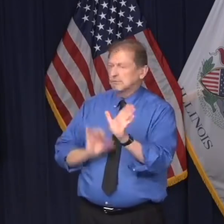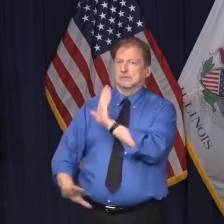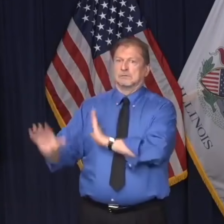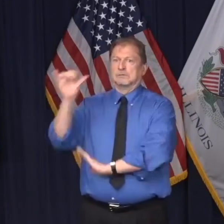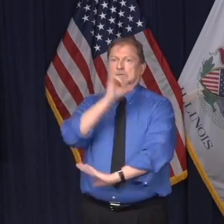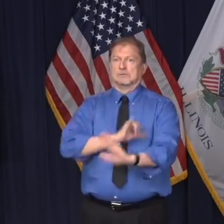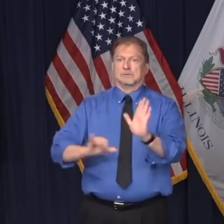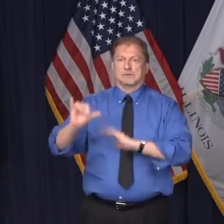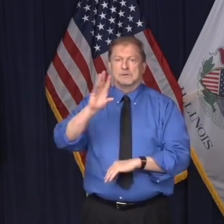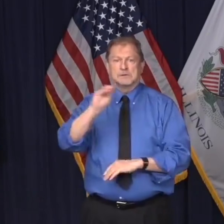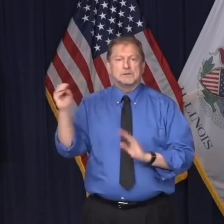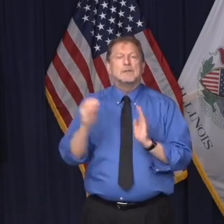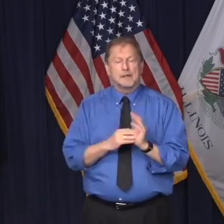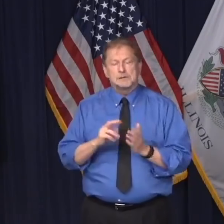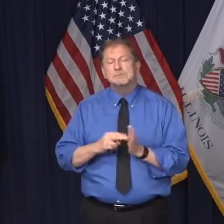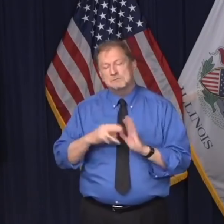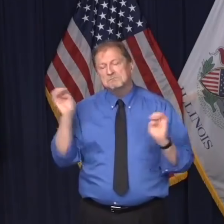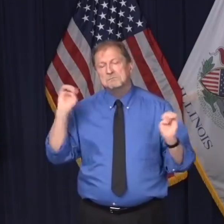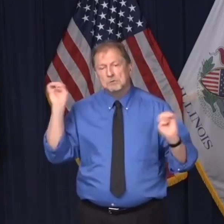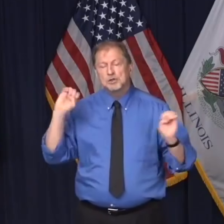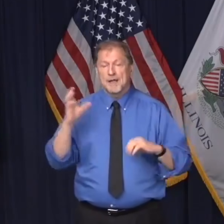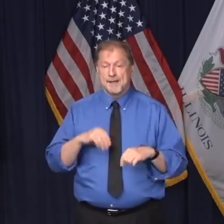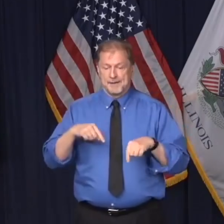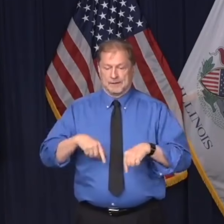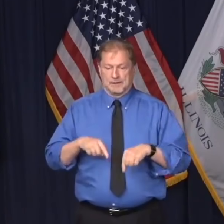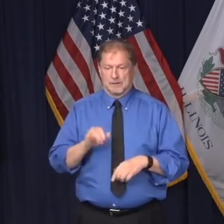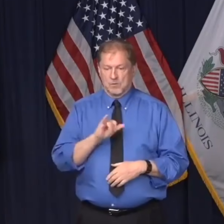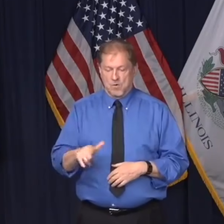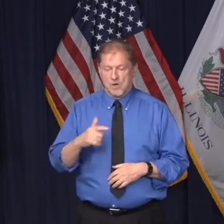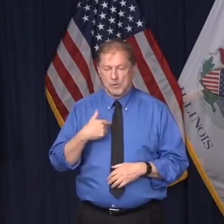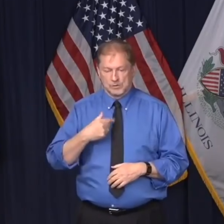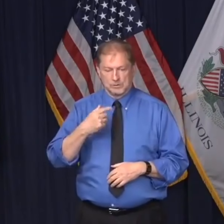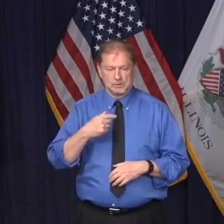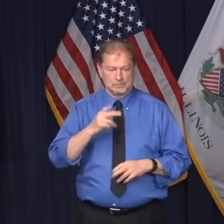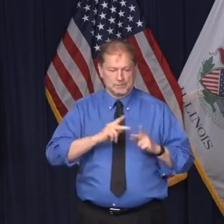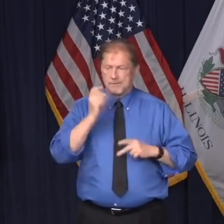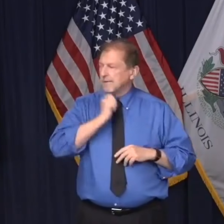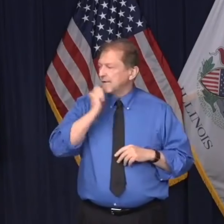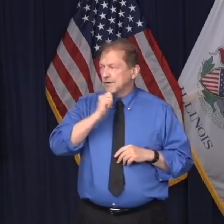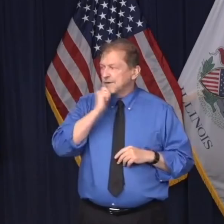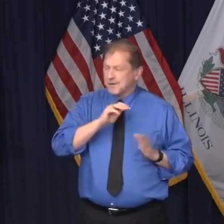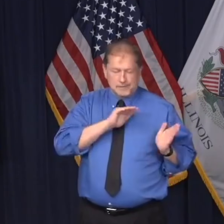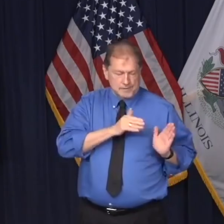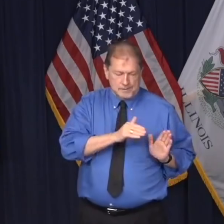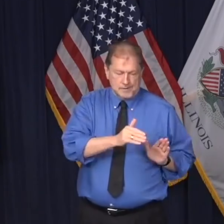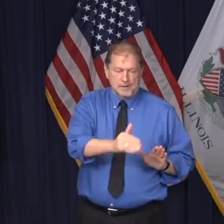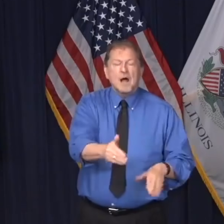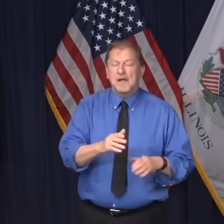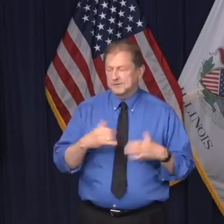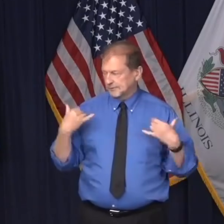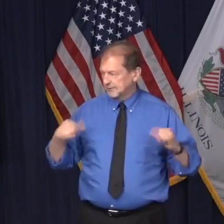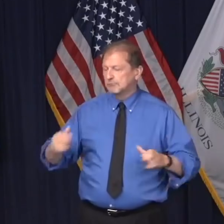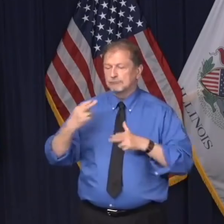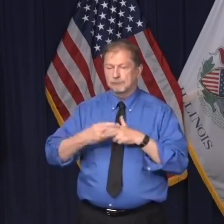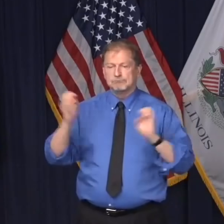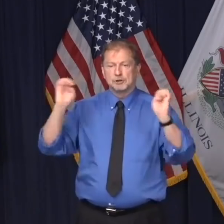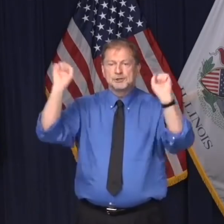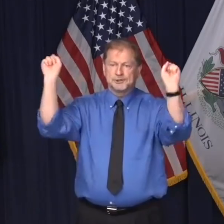In Illinois, we continue to have people die every day. And so,